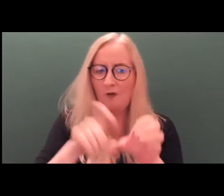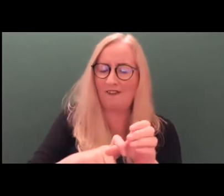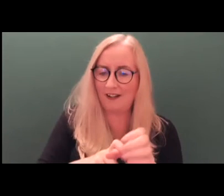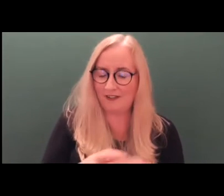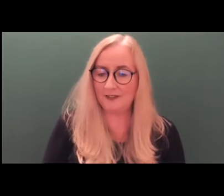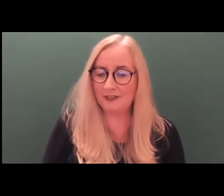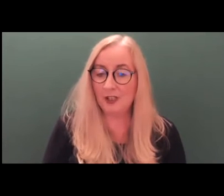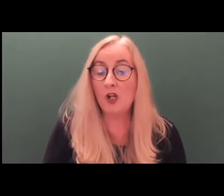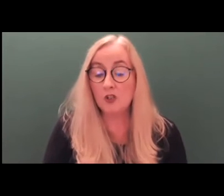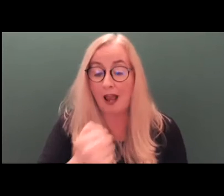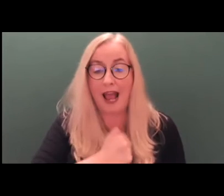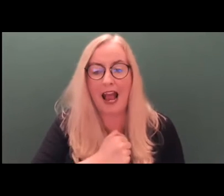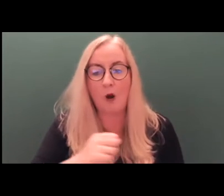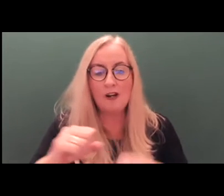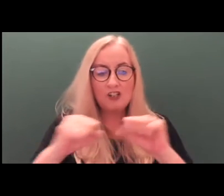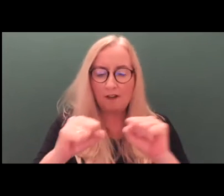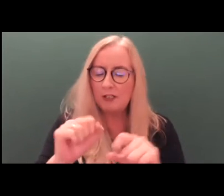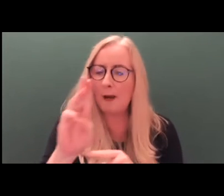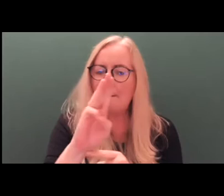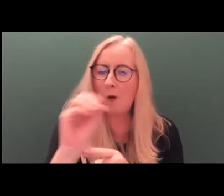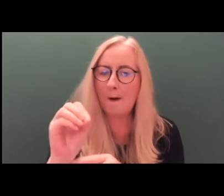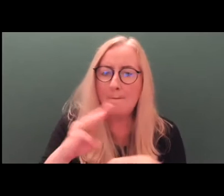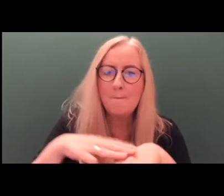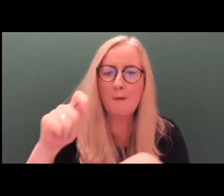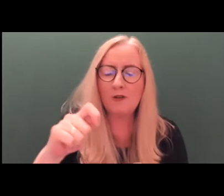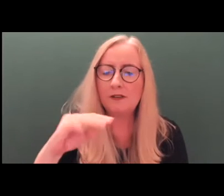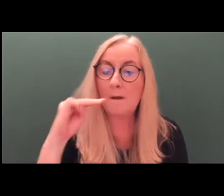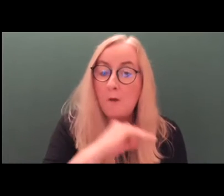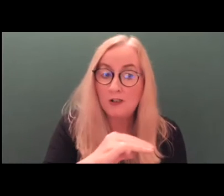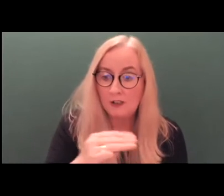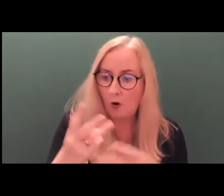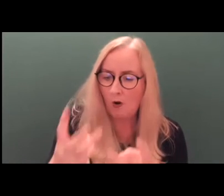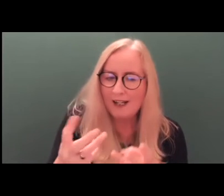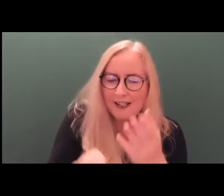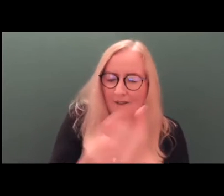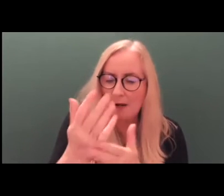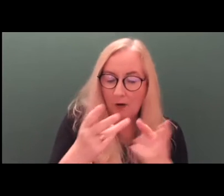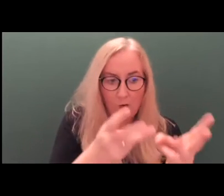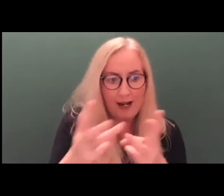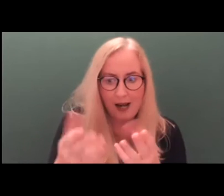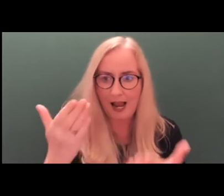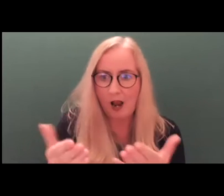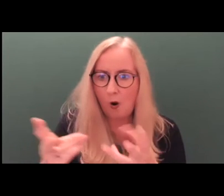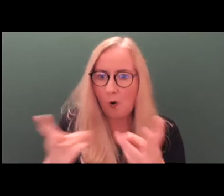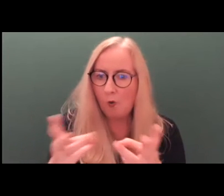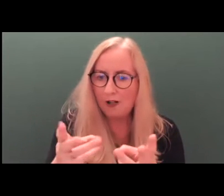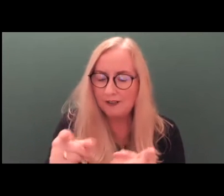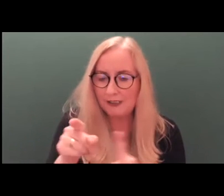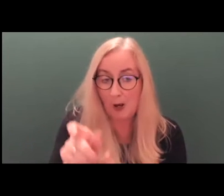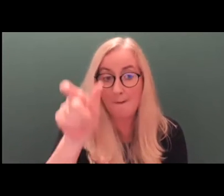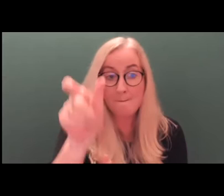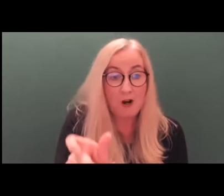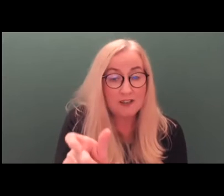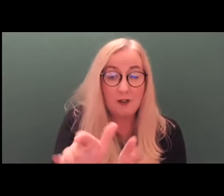In our service with personal ombudsman, the most important thing has been to develop ways to work, which are adjusted to persons with mental health